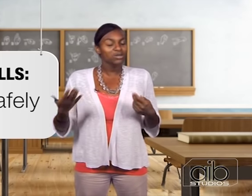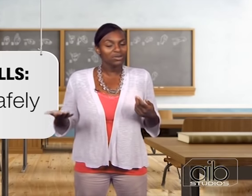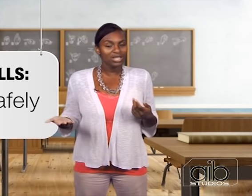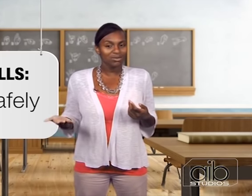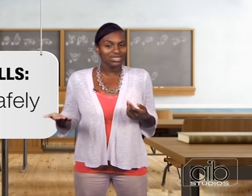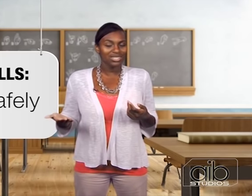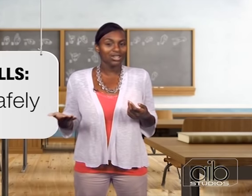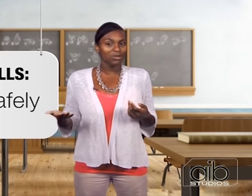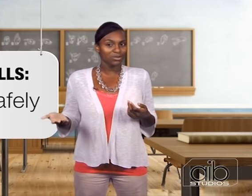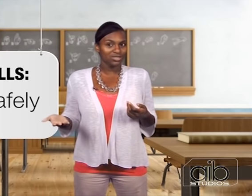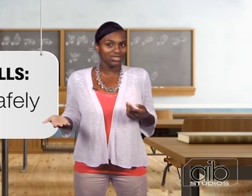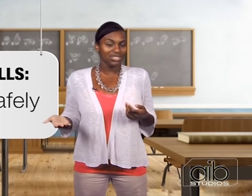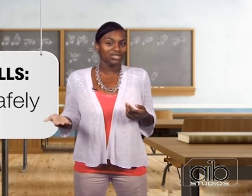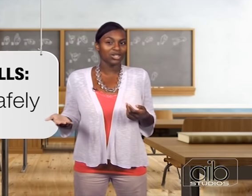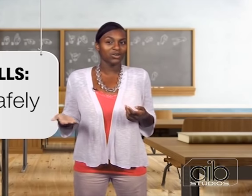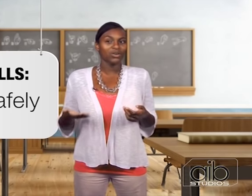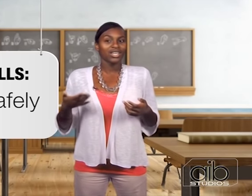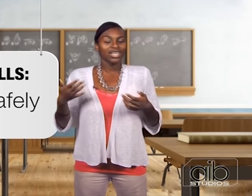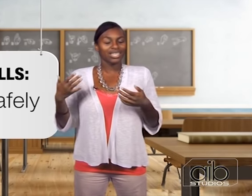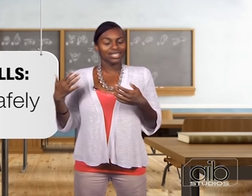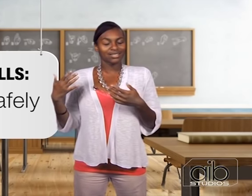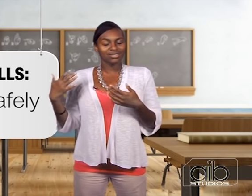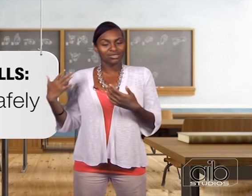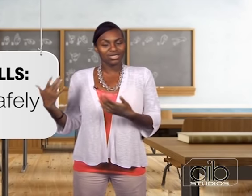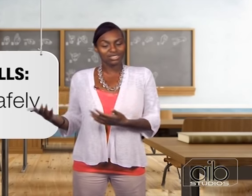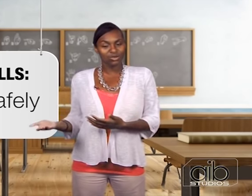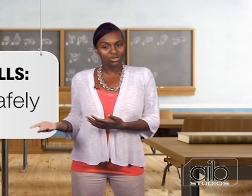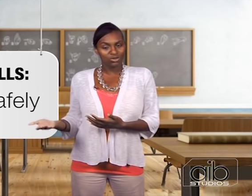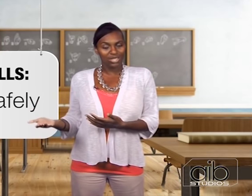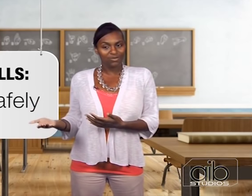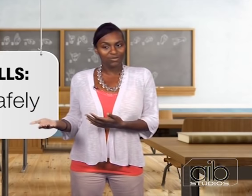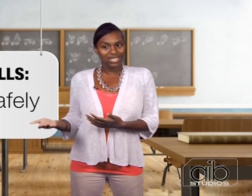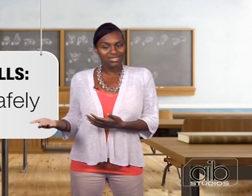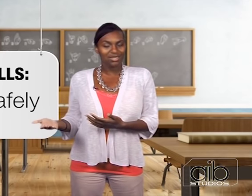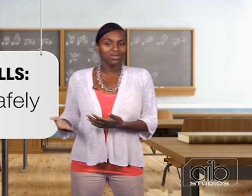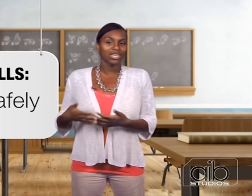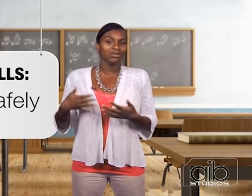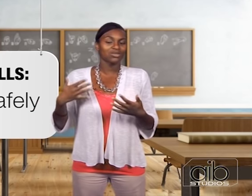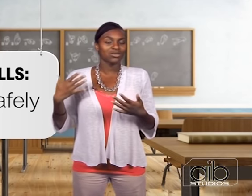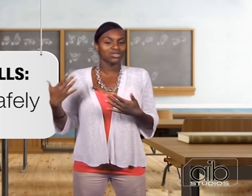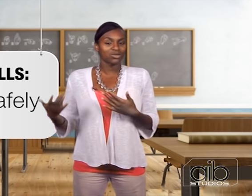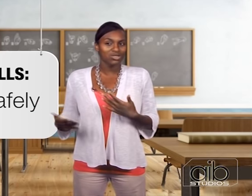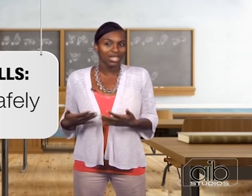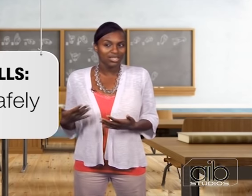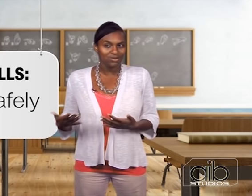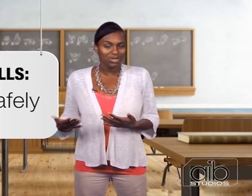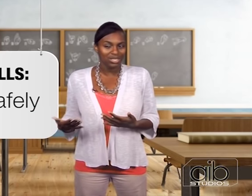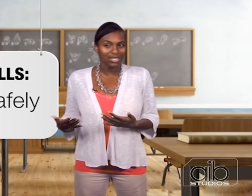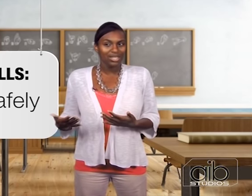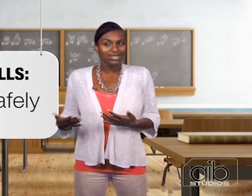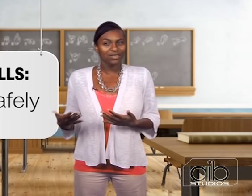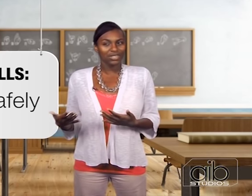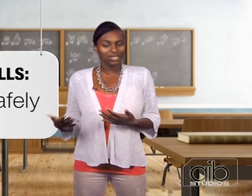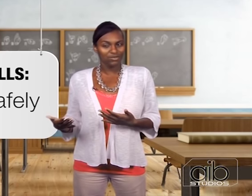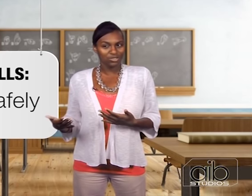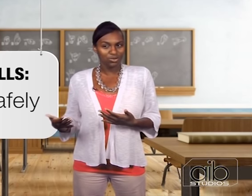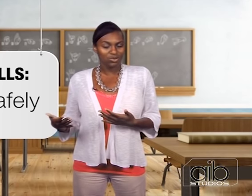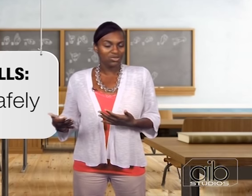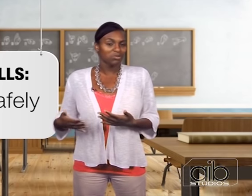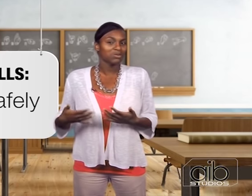able to get an opportunity to go into the social deaf events and be able to socialize with deaf individuals or people in the